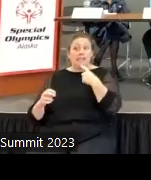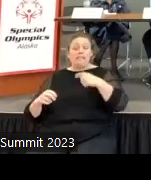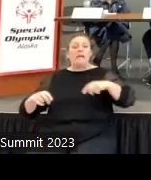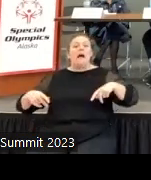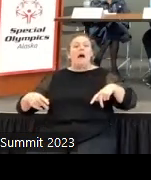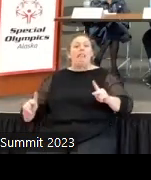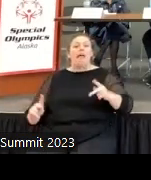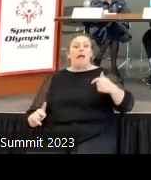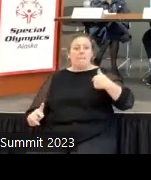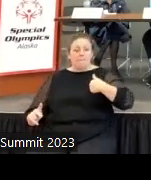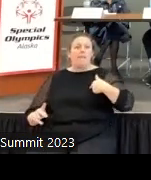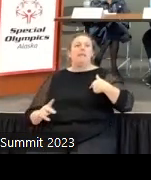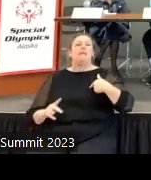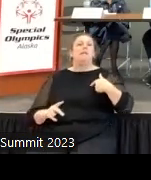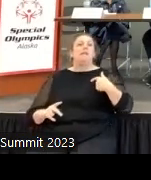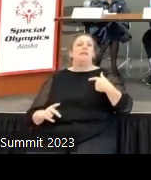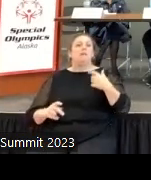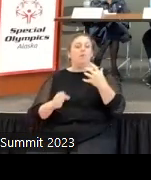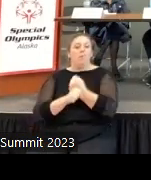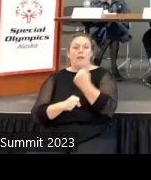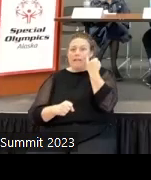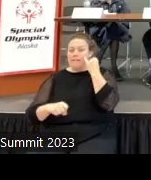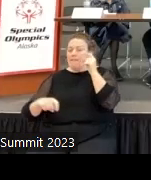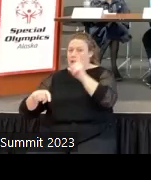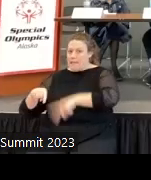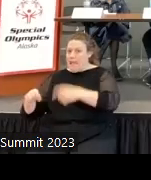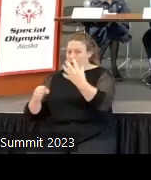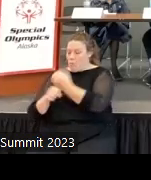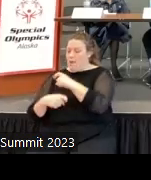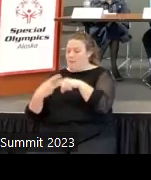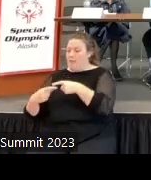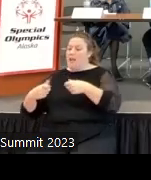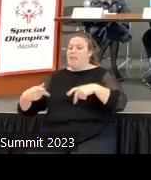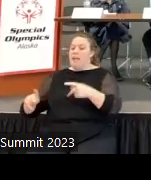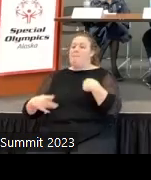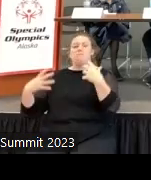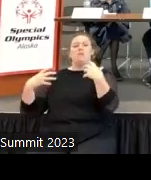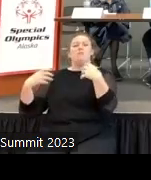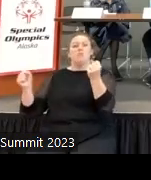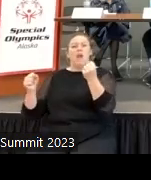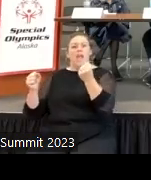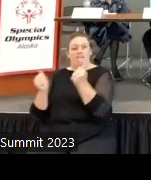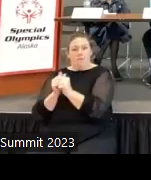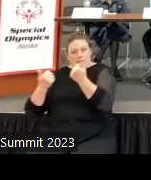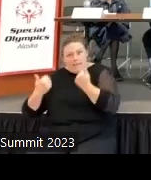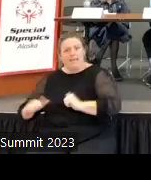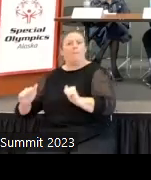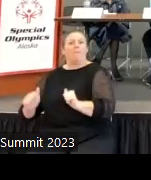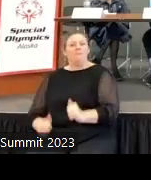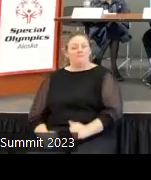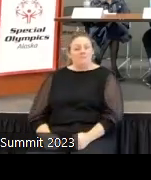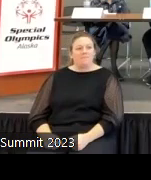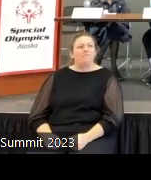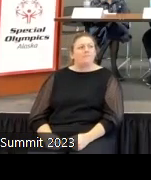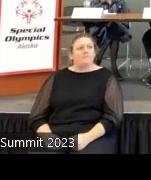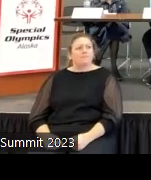and Special Olympics is my joy. It brought joy to me at a time in my life when I was young, when